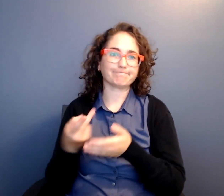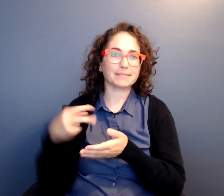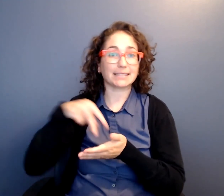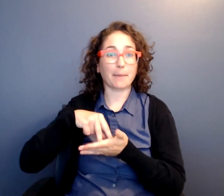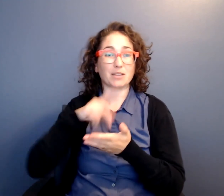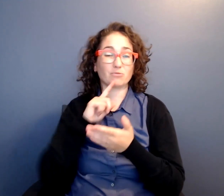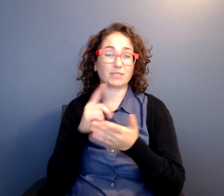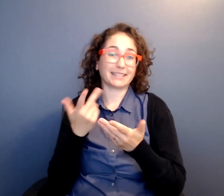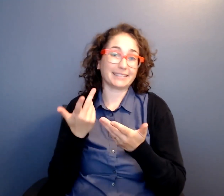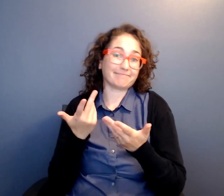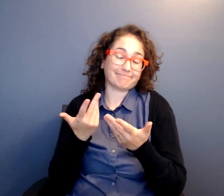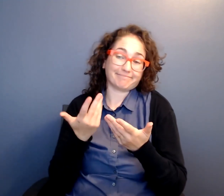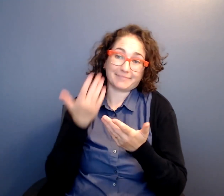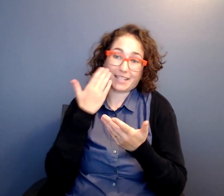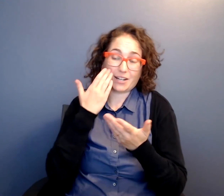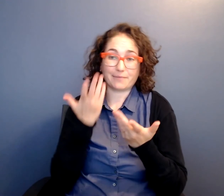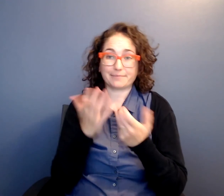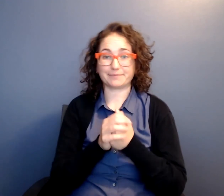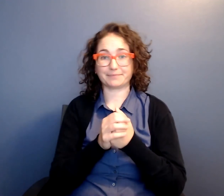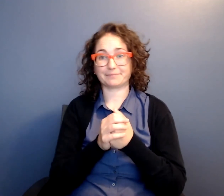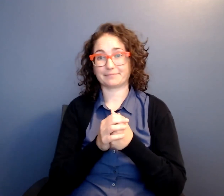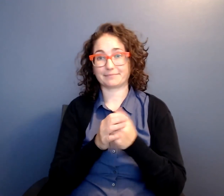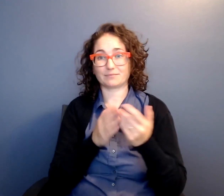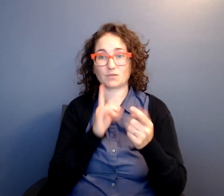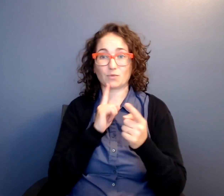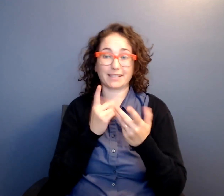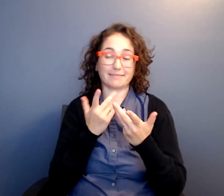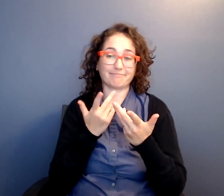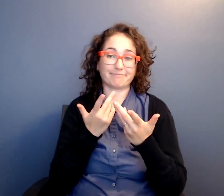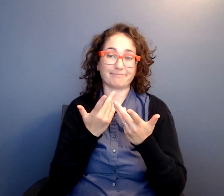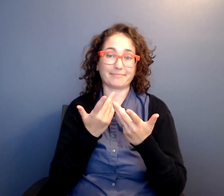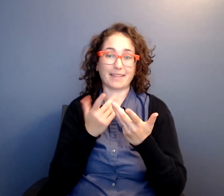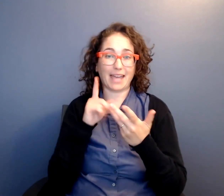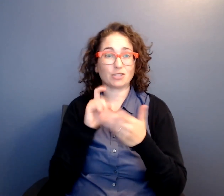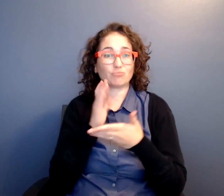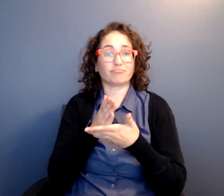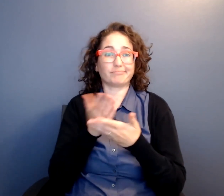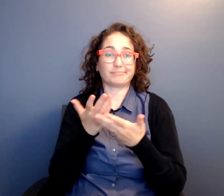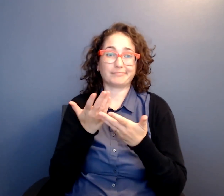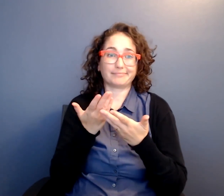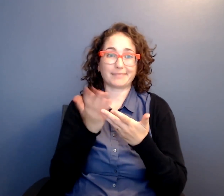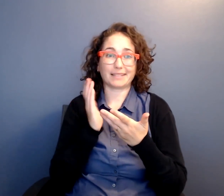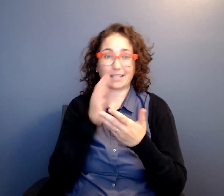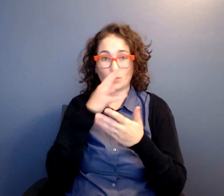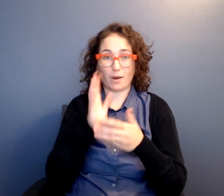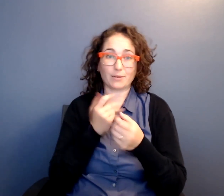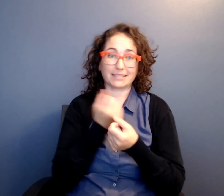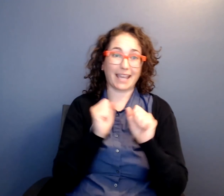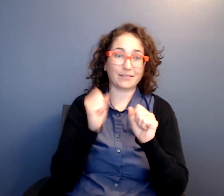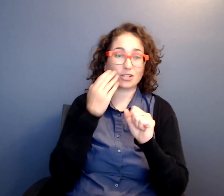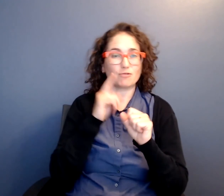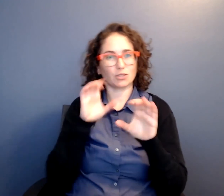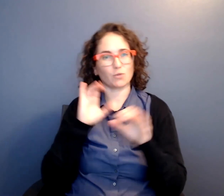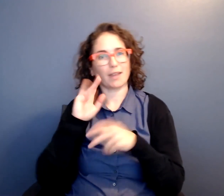really, against our own, kind of general safety to, do door knocks and wellness